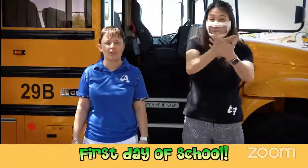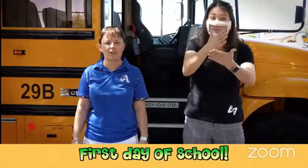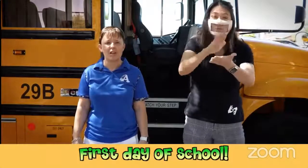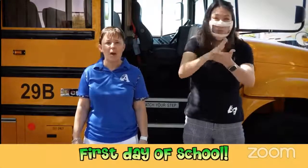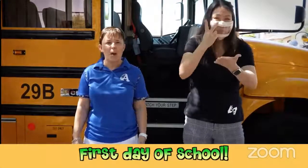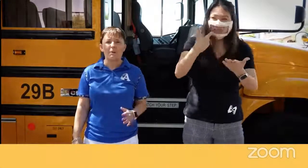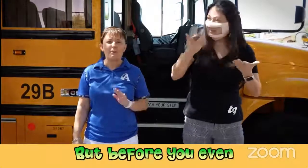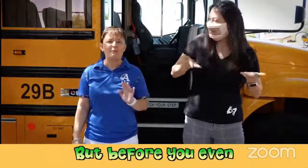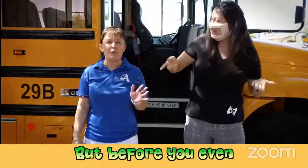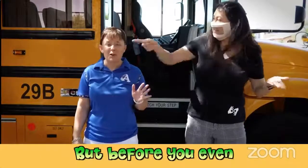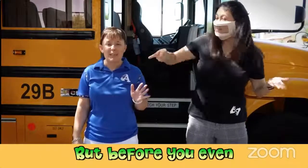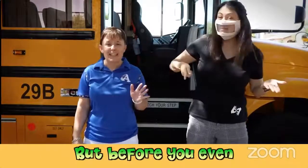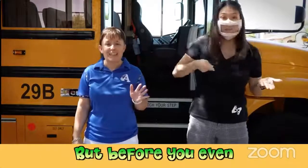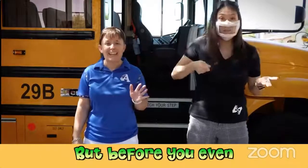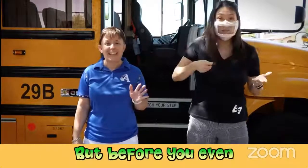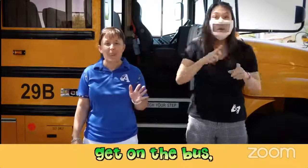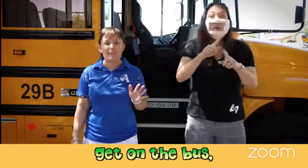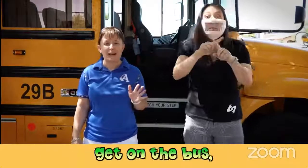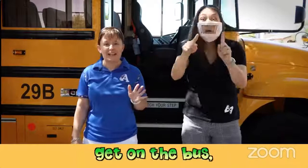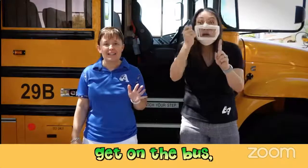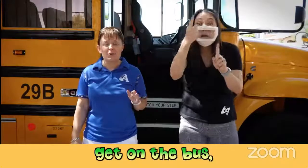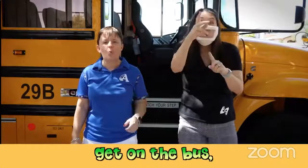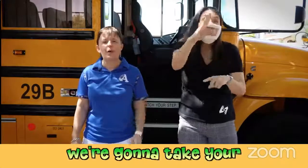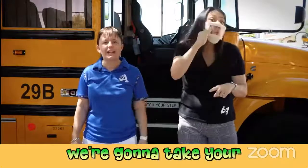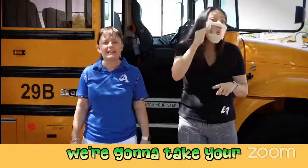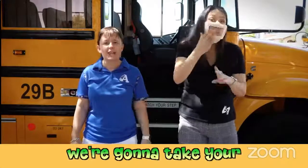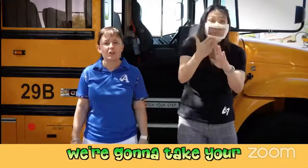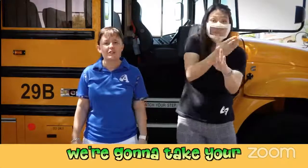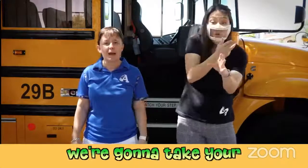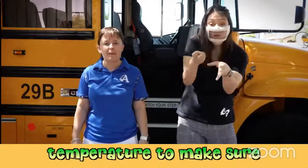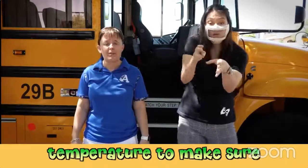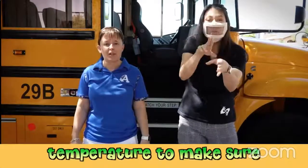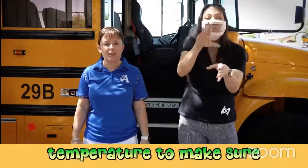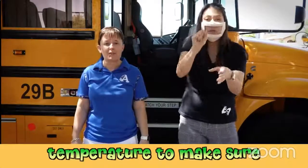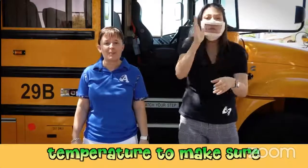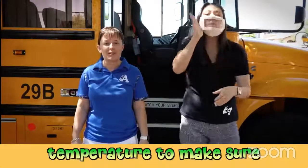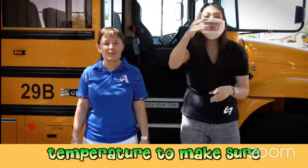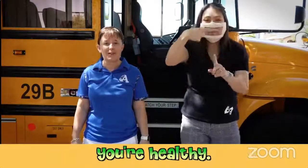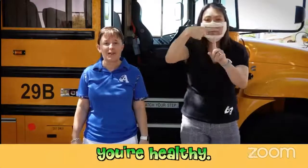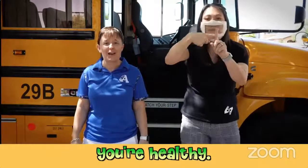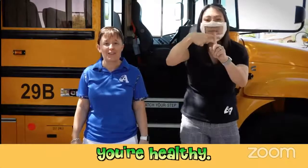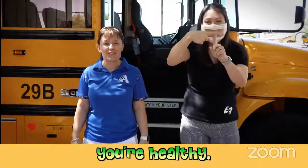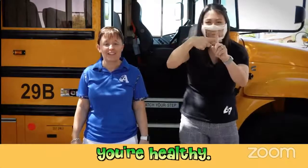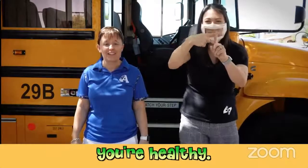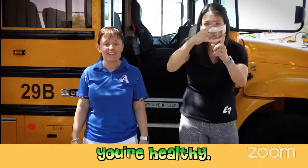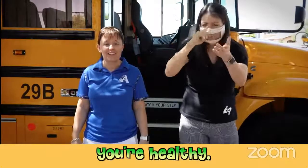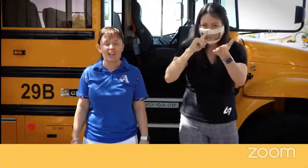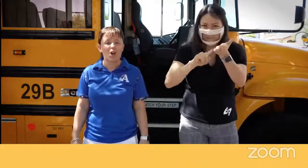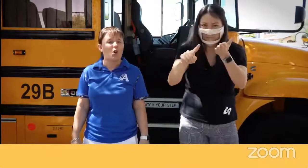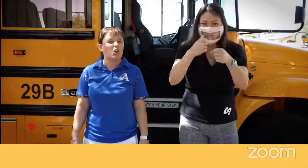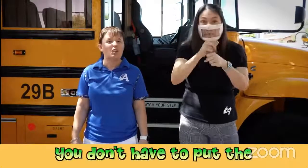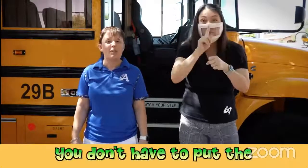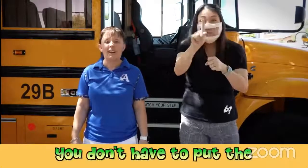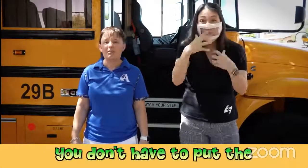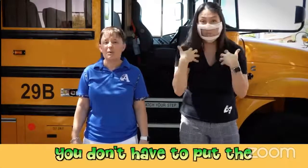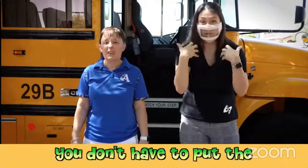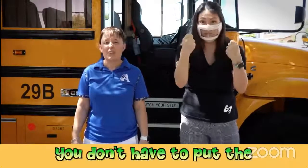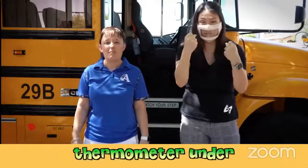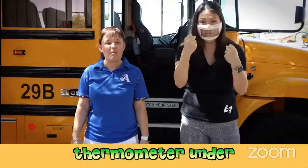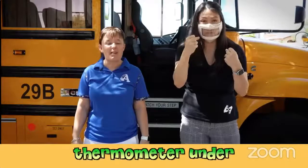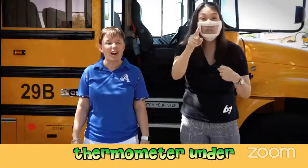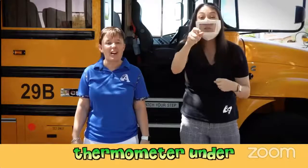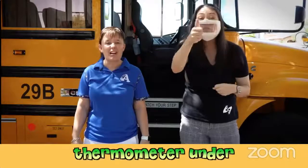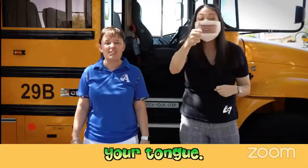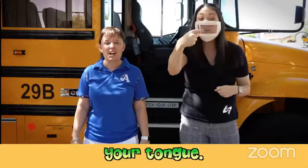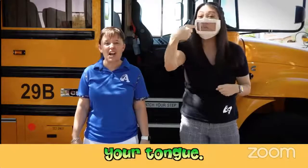of school. But before you even get on the bus, we're going to take your temperature to make sure you're healthy. You don't have to put